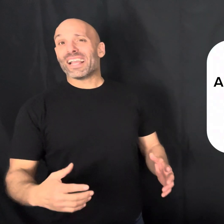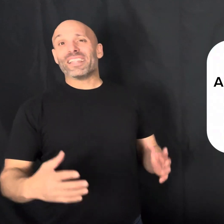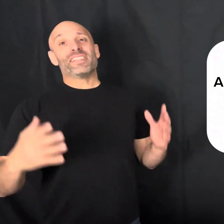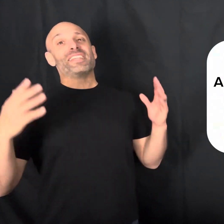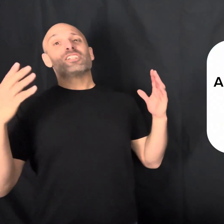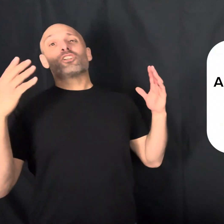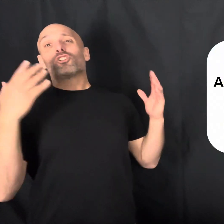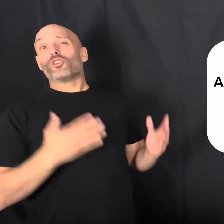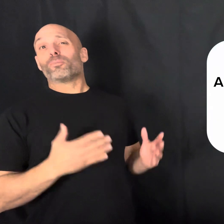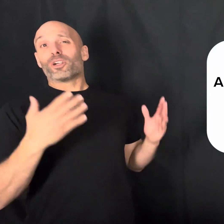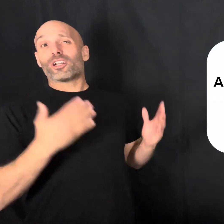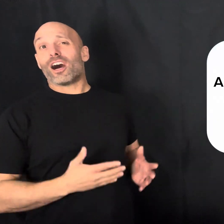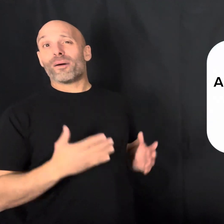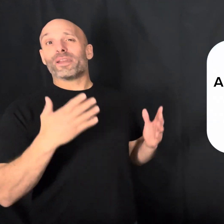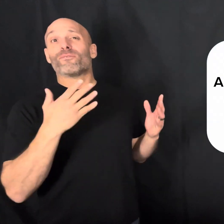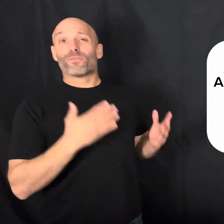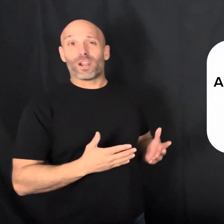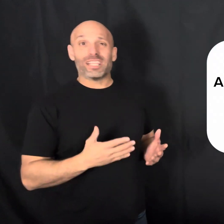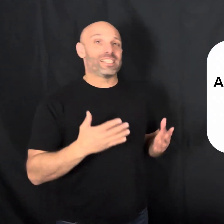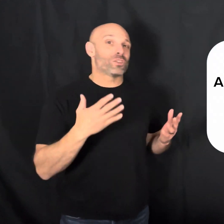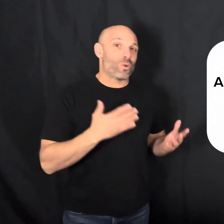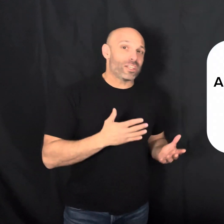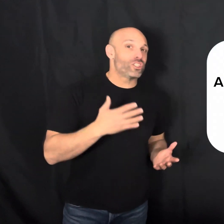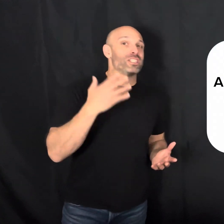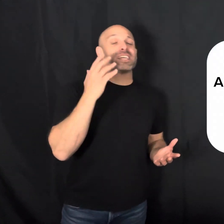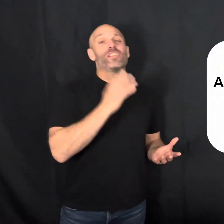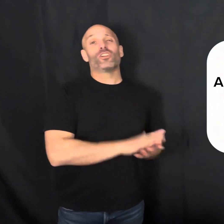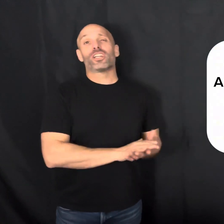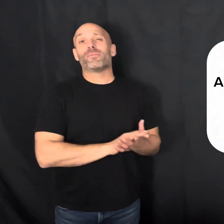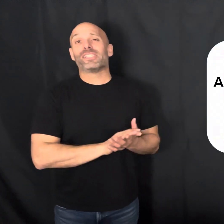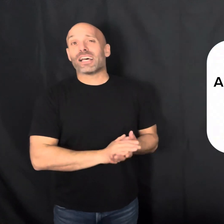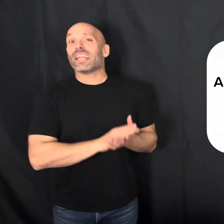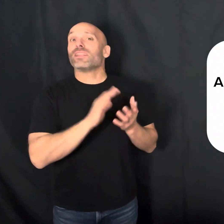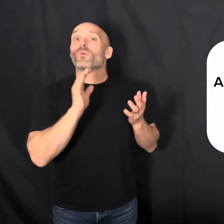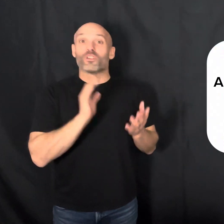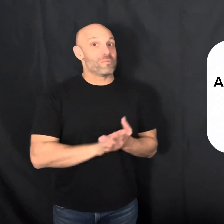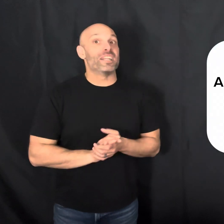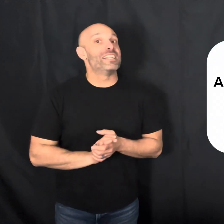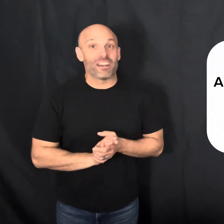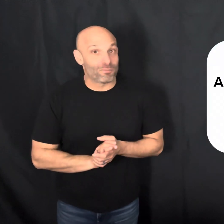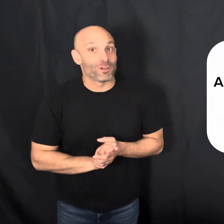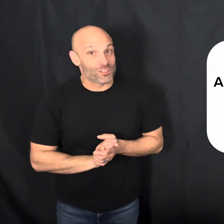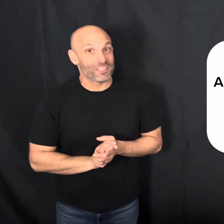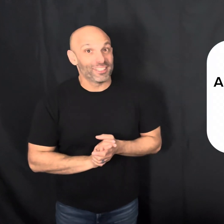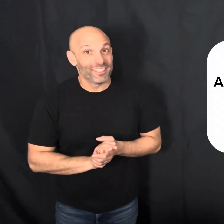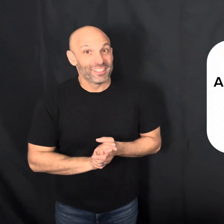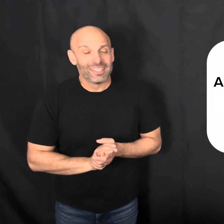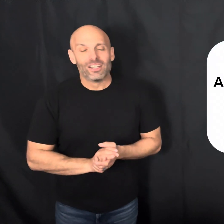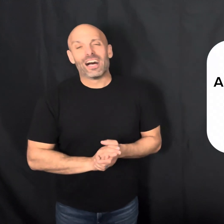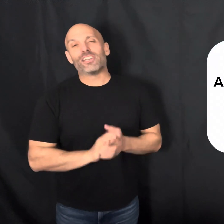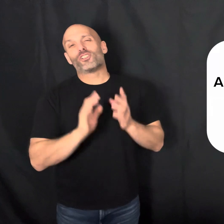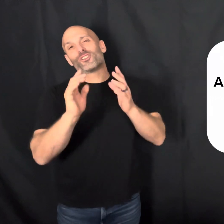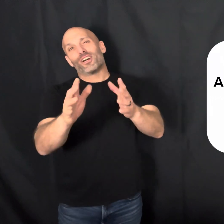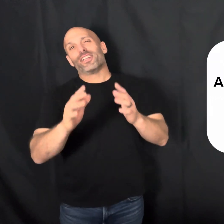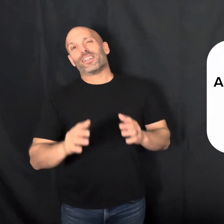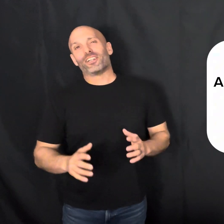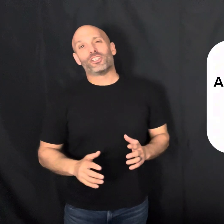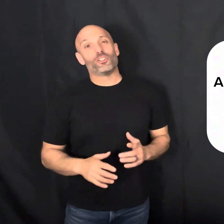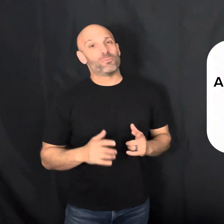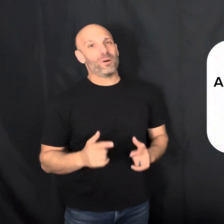Again, these are super common phrases, questions that you're gonna be signing when you meet a deaf person. I strongly encourage you to